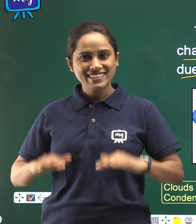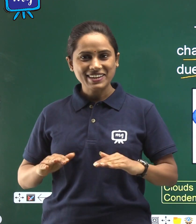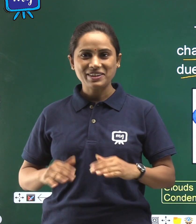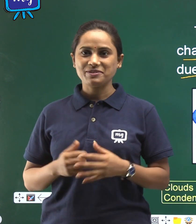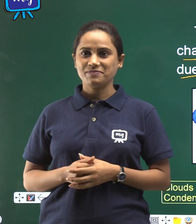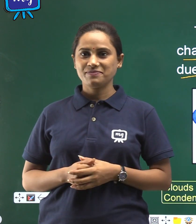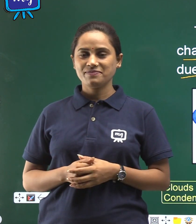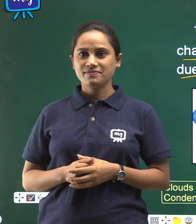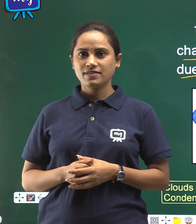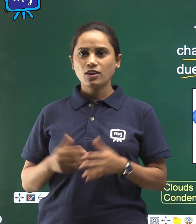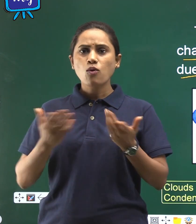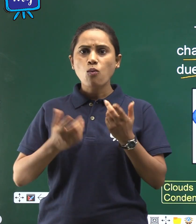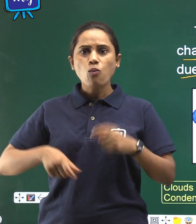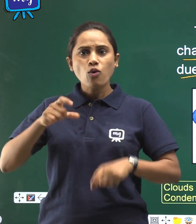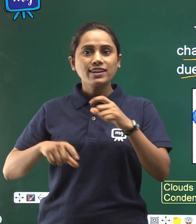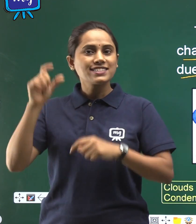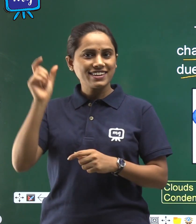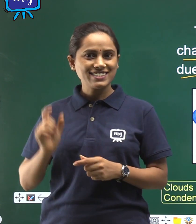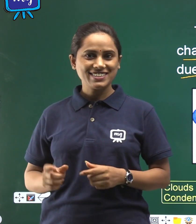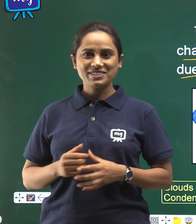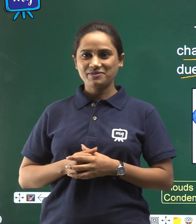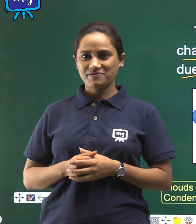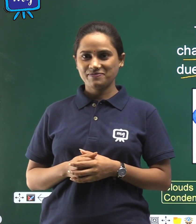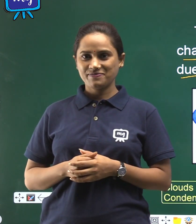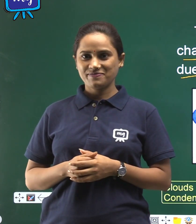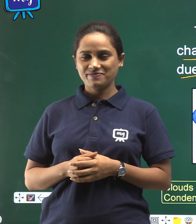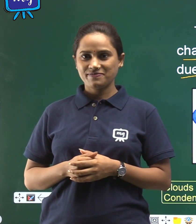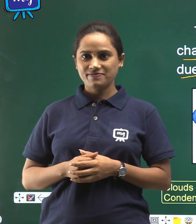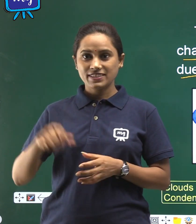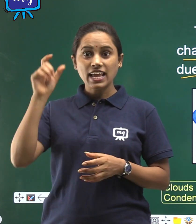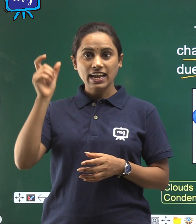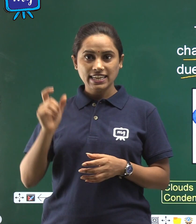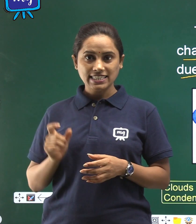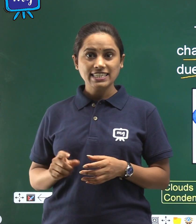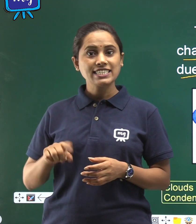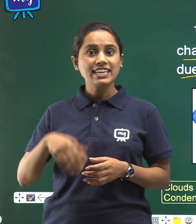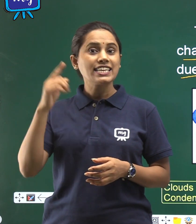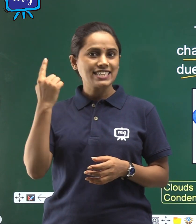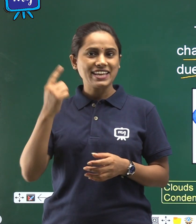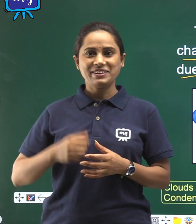Children, what is condensation? Condensation is a